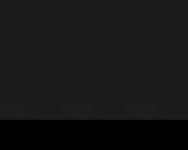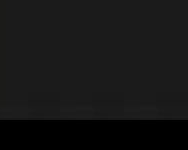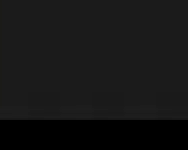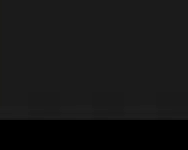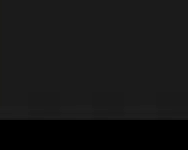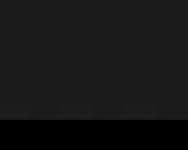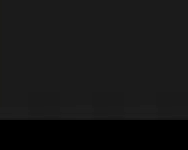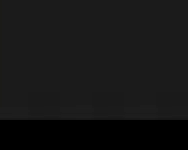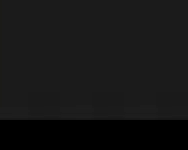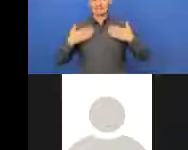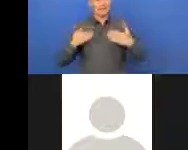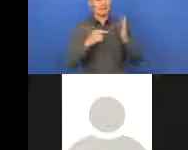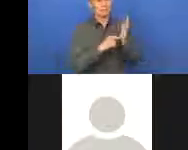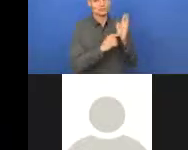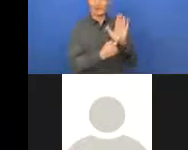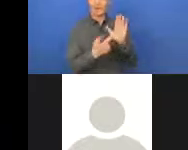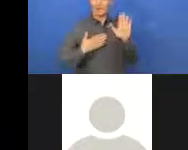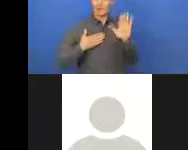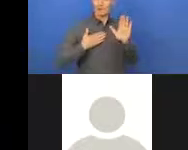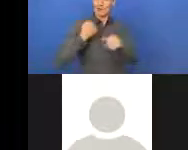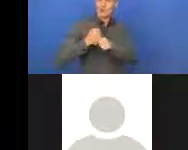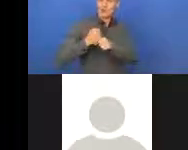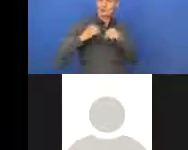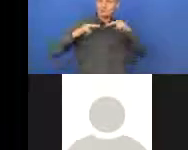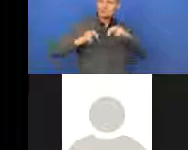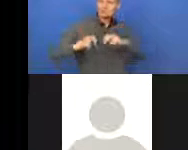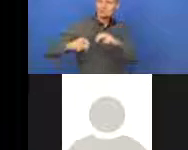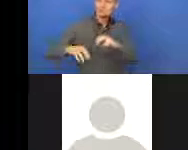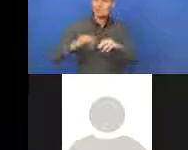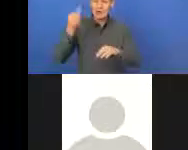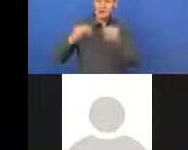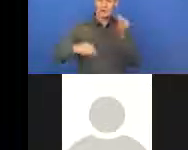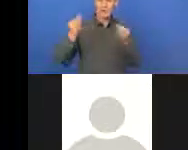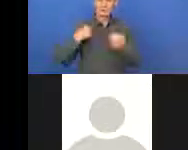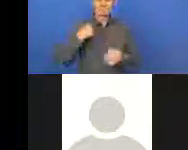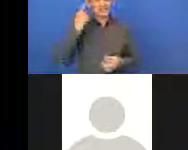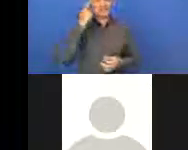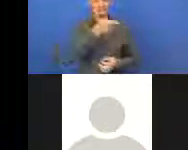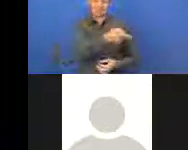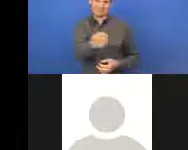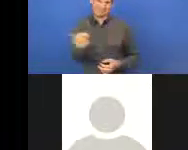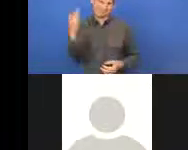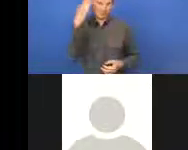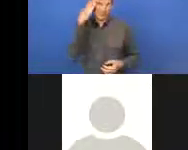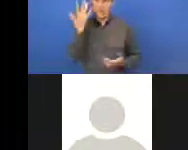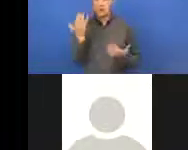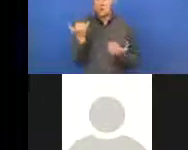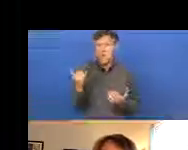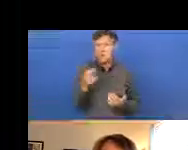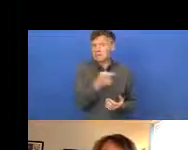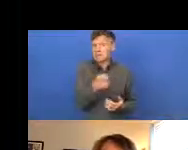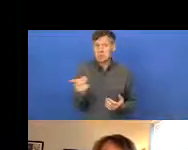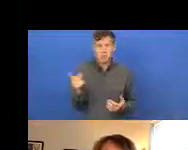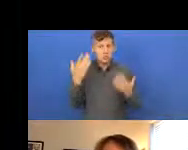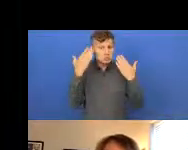you today. It's probably unnecessary for this audience, but for any of you who are unfamiliar with the concept